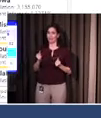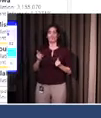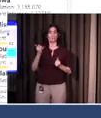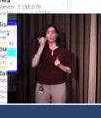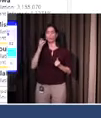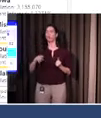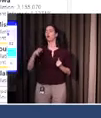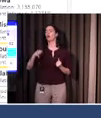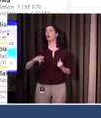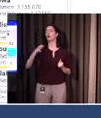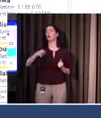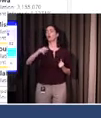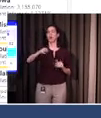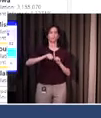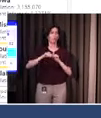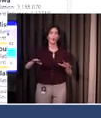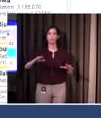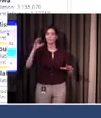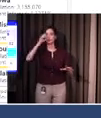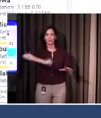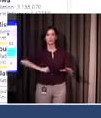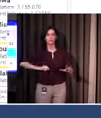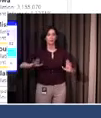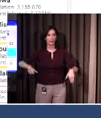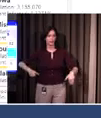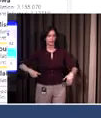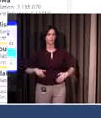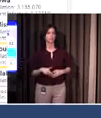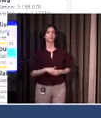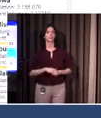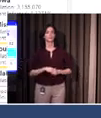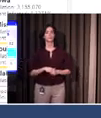ahead of the virus.